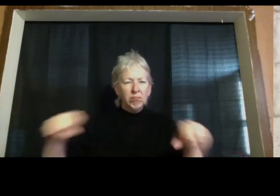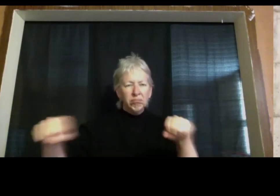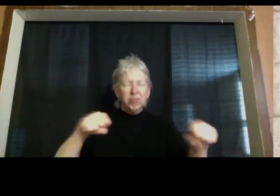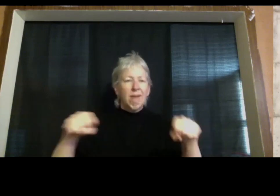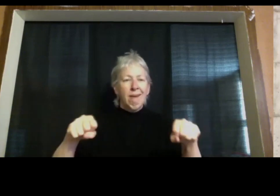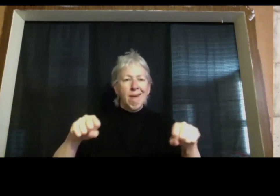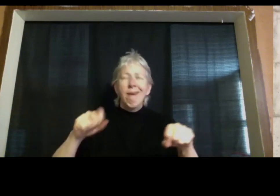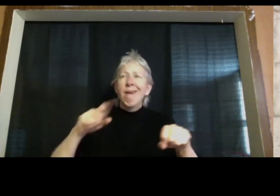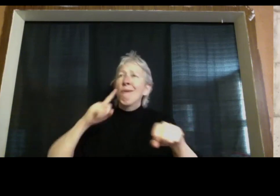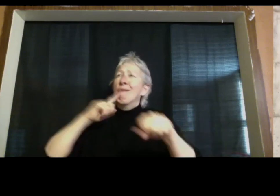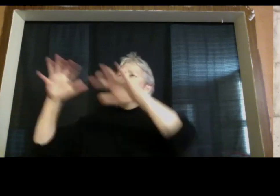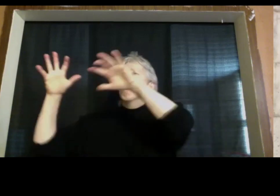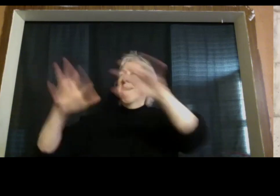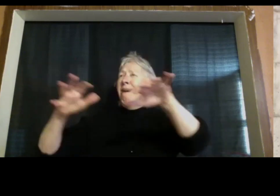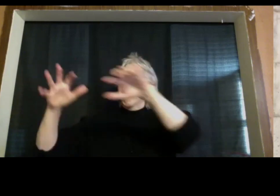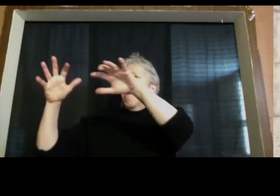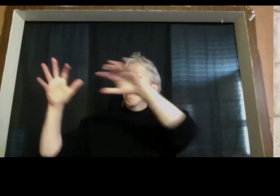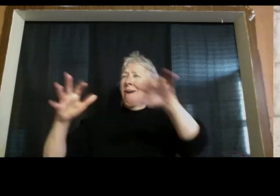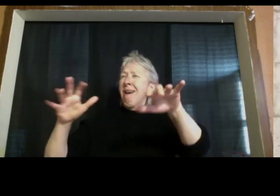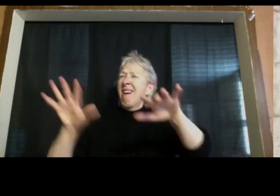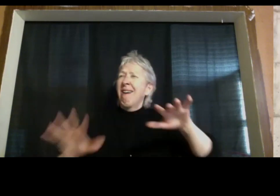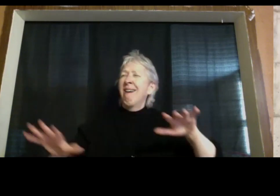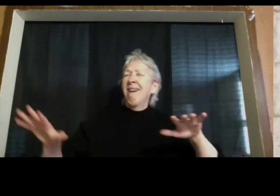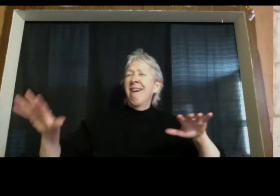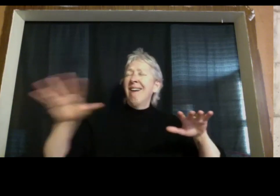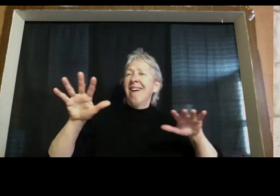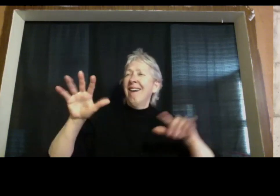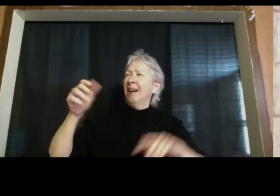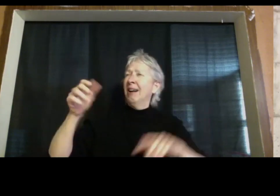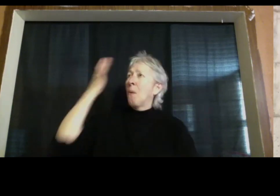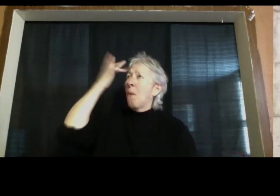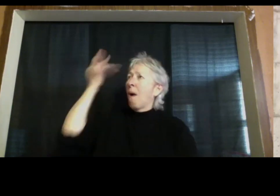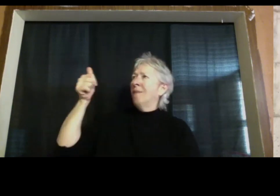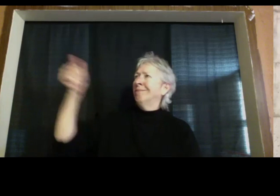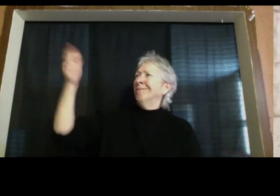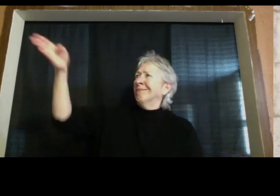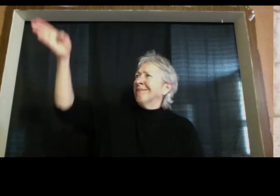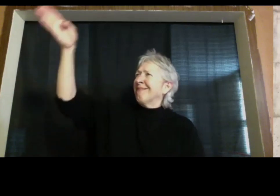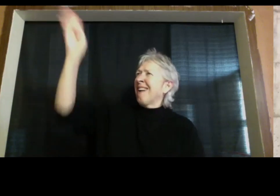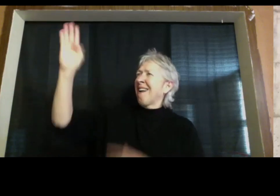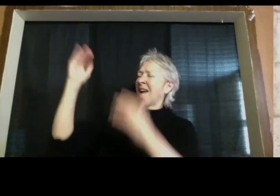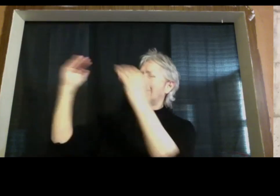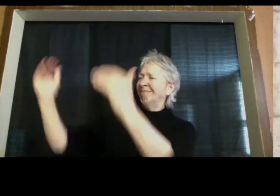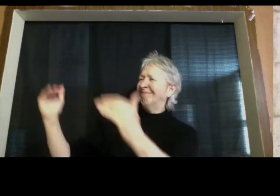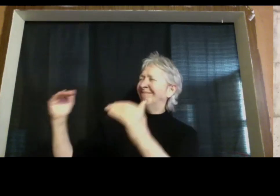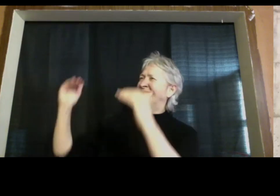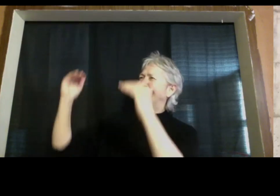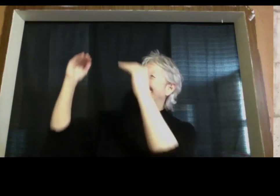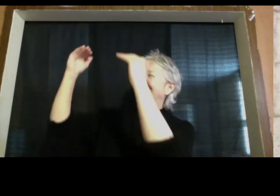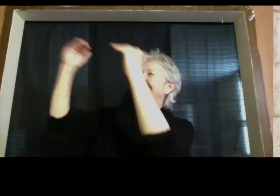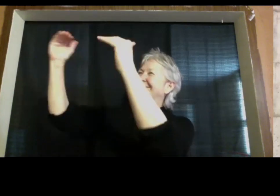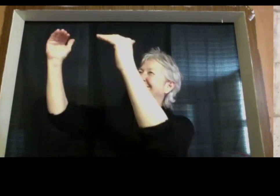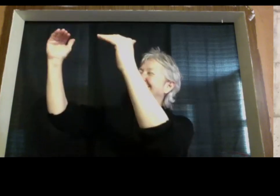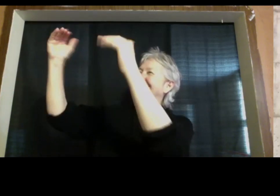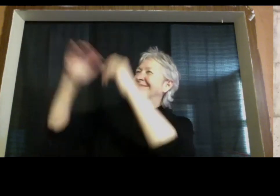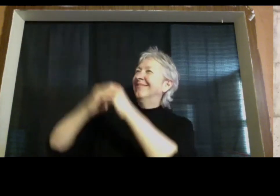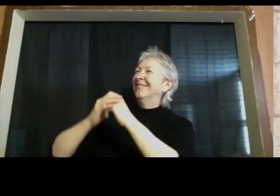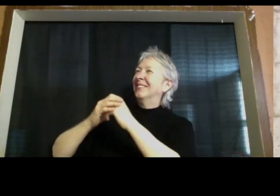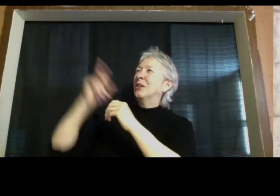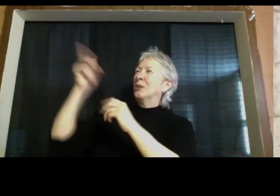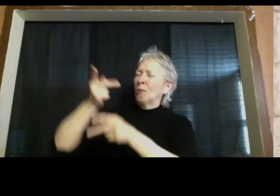the presence of God, the God of Sinai, at the presence of God, the God of